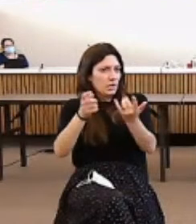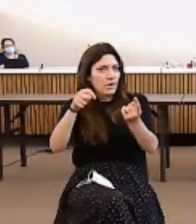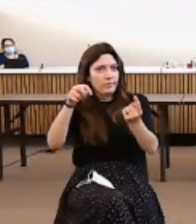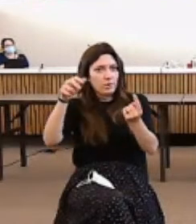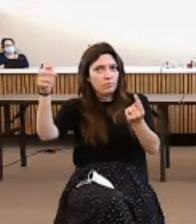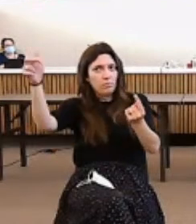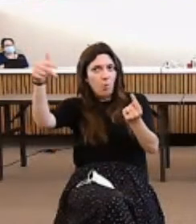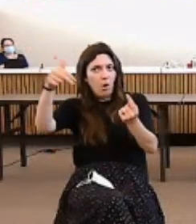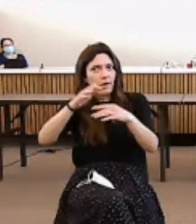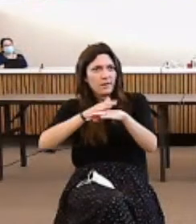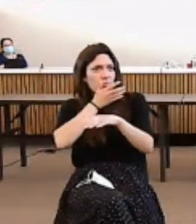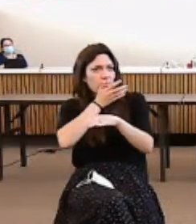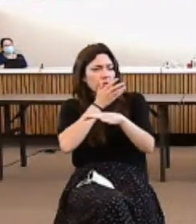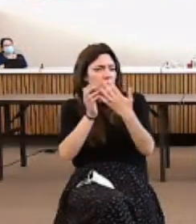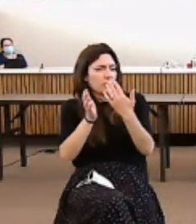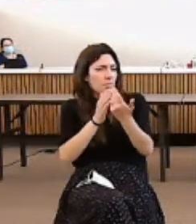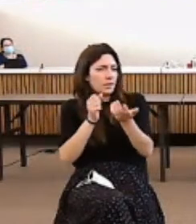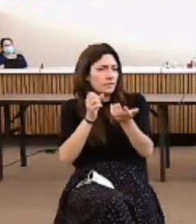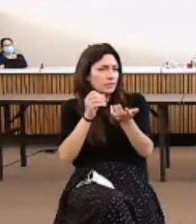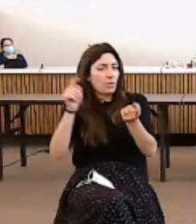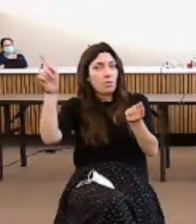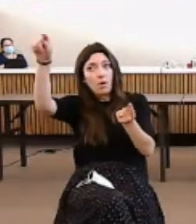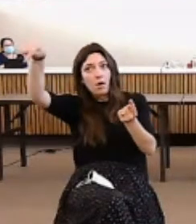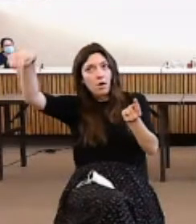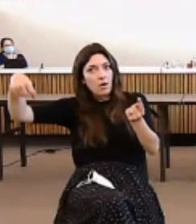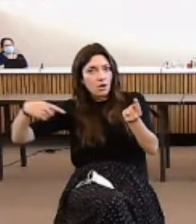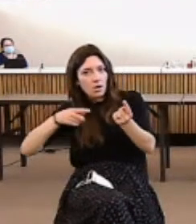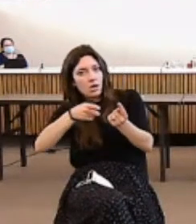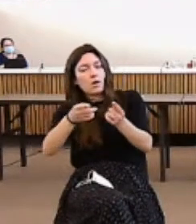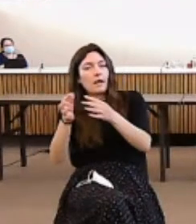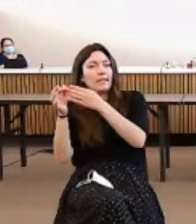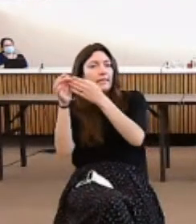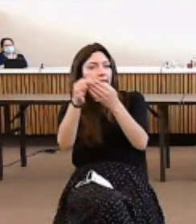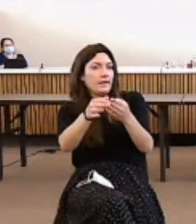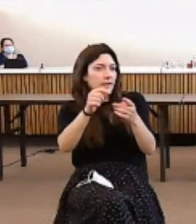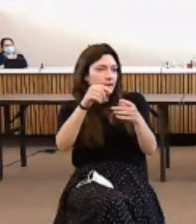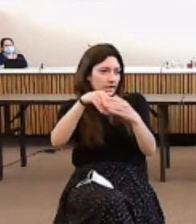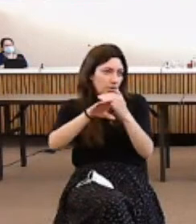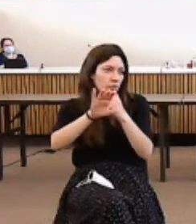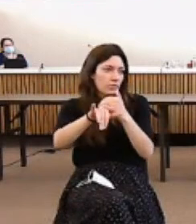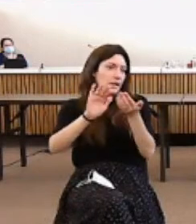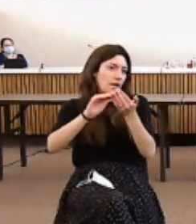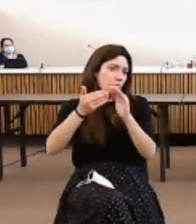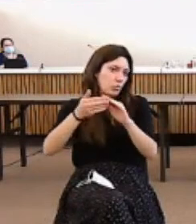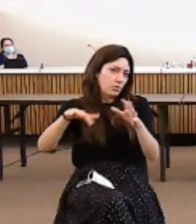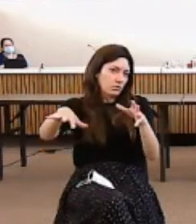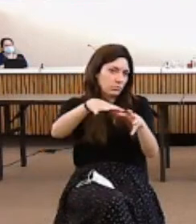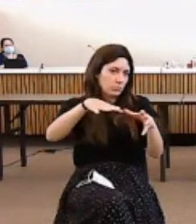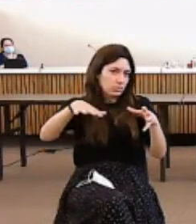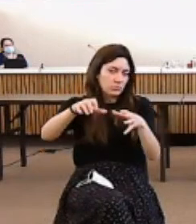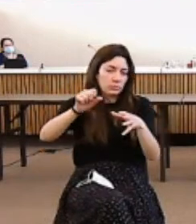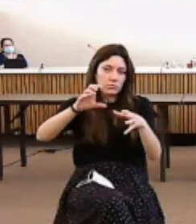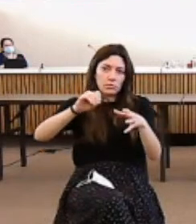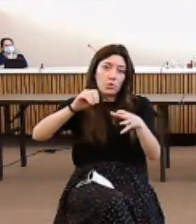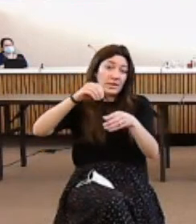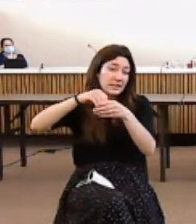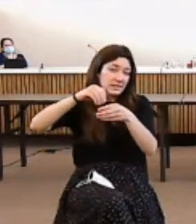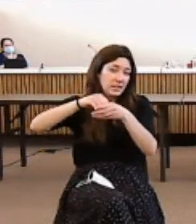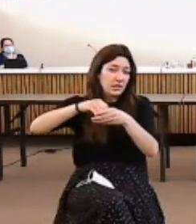intersection down to your entrance on Middle Road, or if there's a shortcut down into the